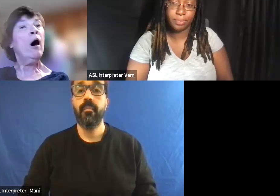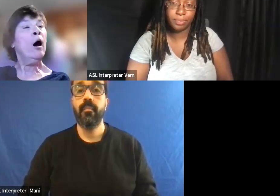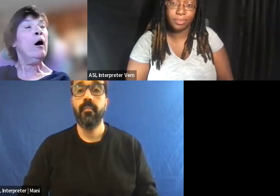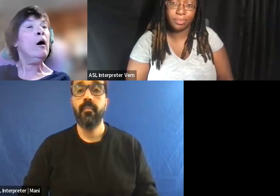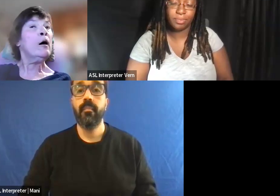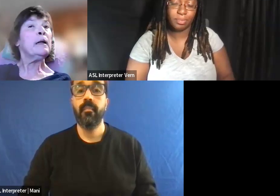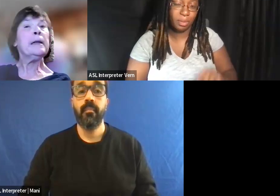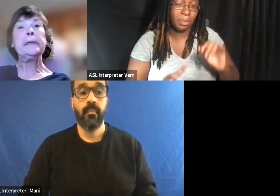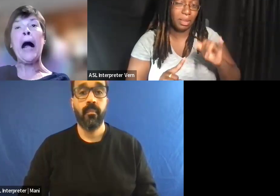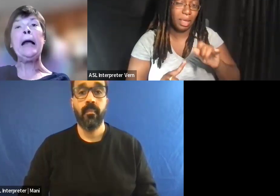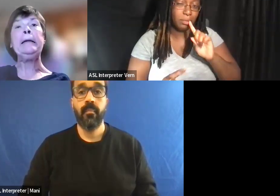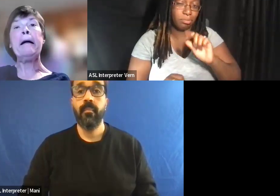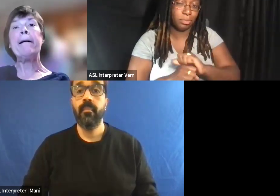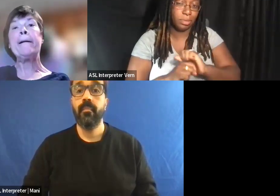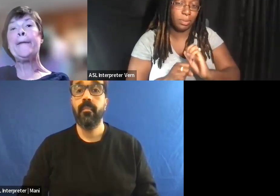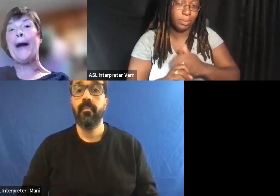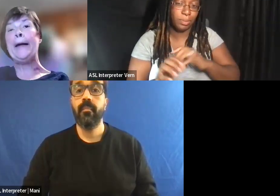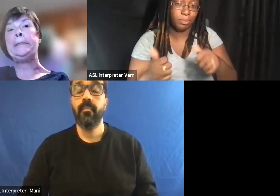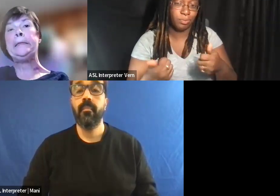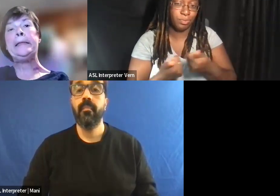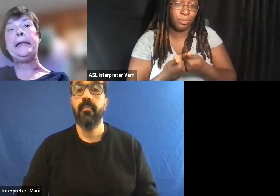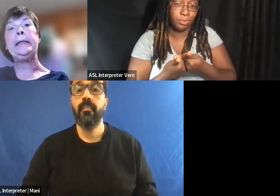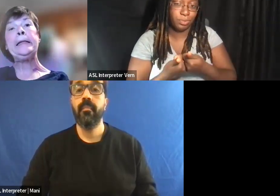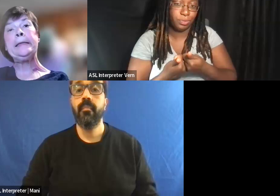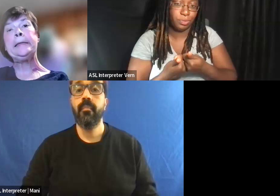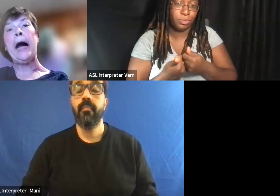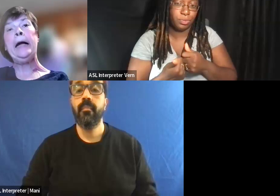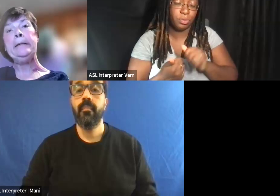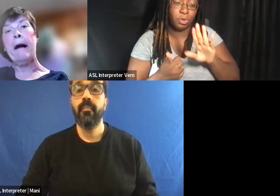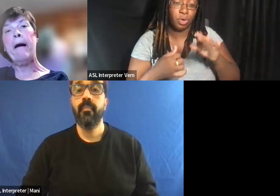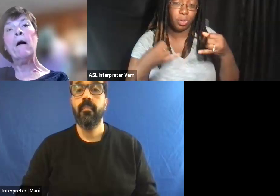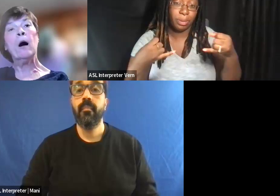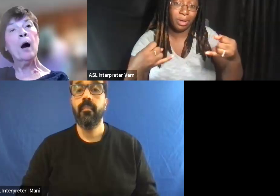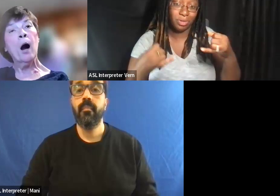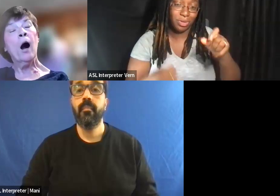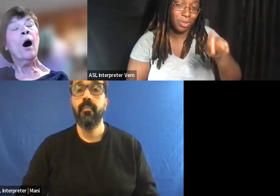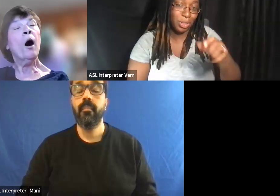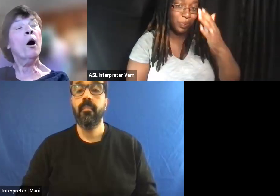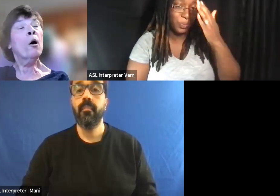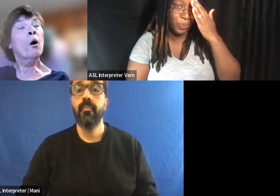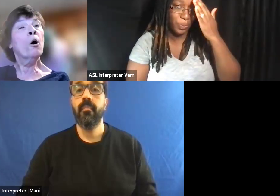So you gotta know your boundaries. You gotta know